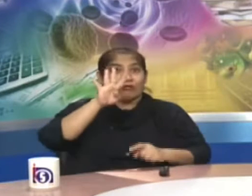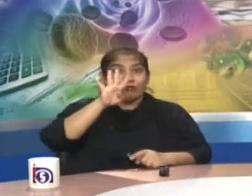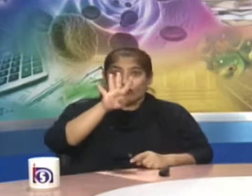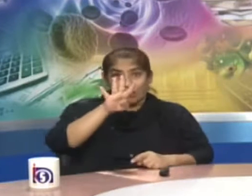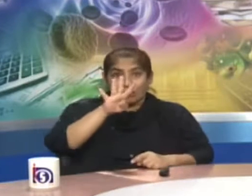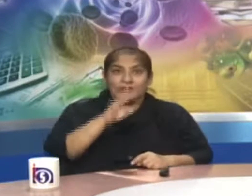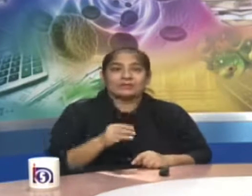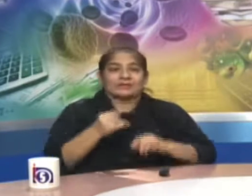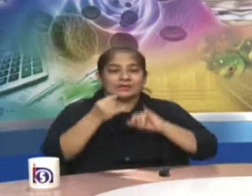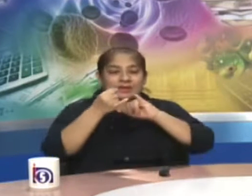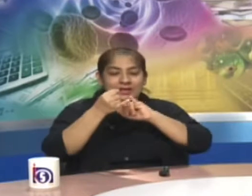Fourth question,